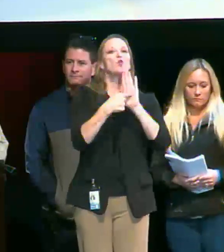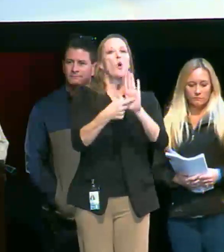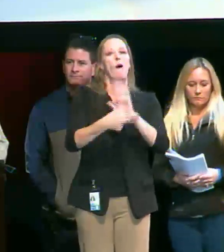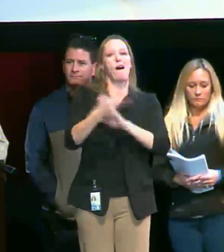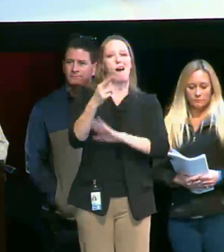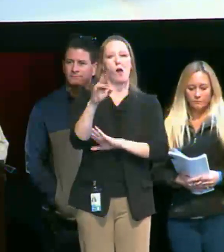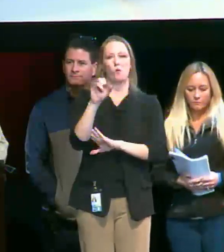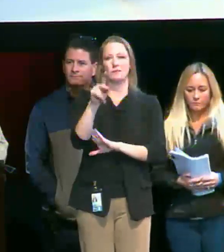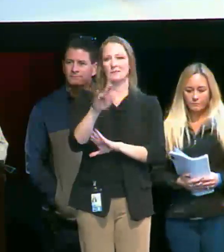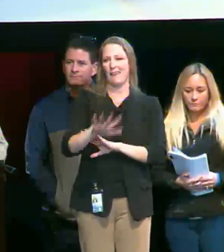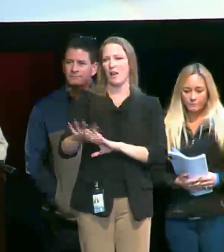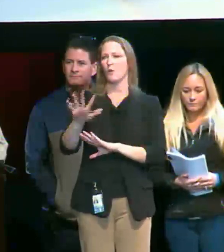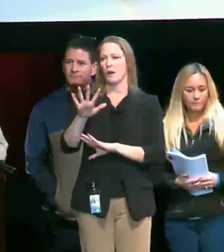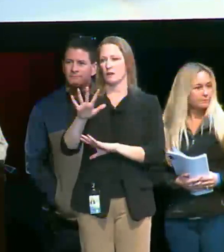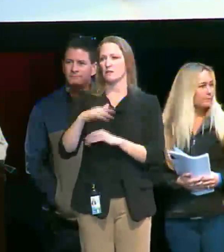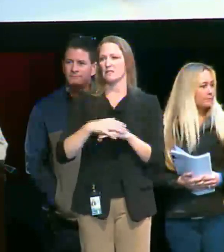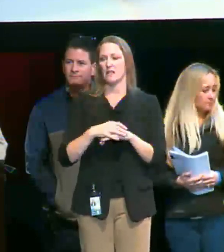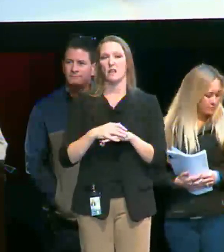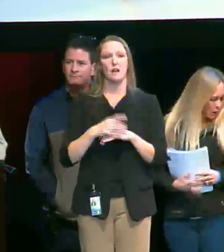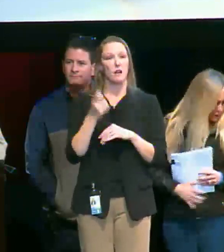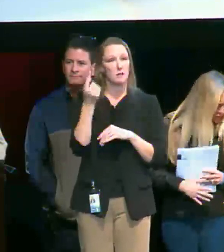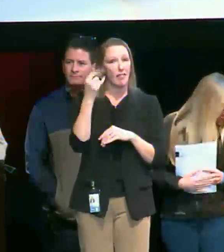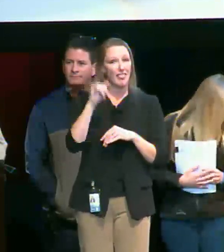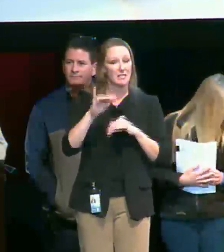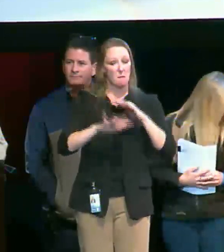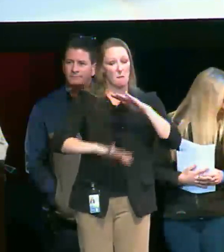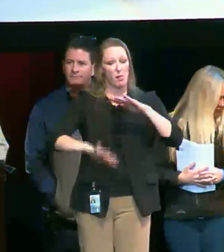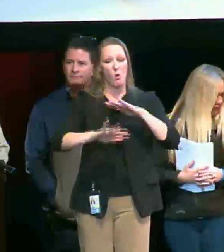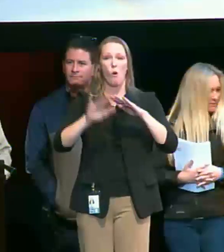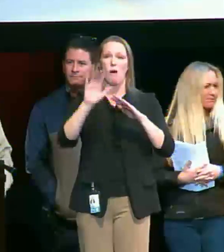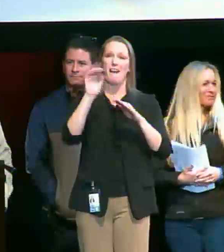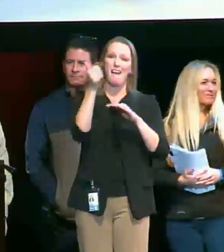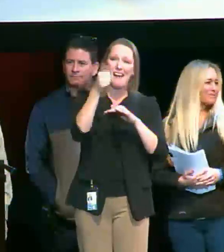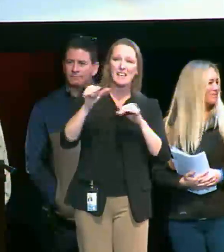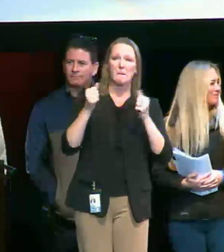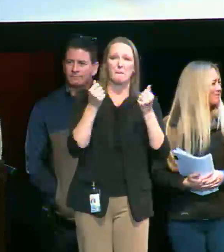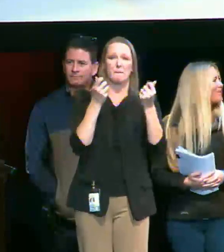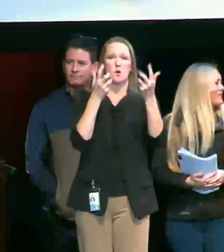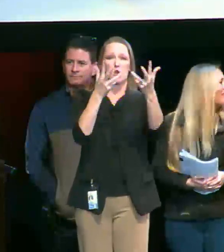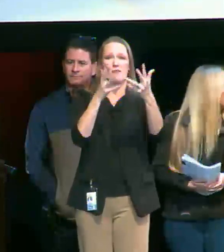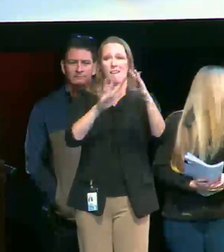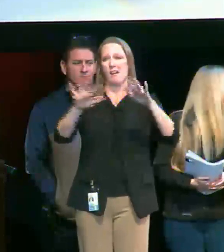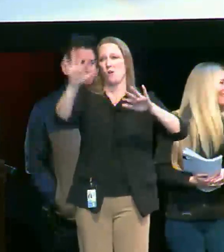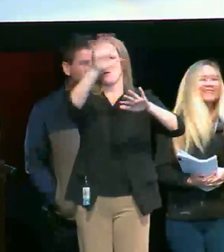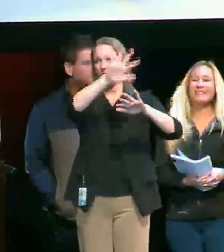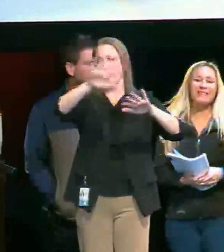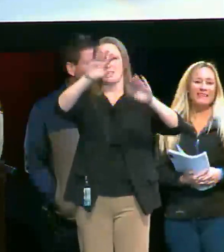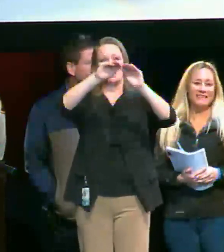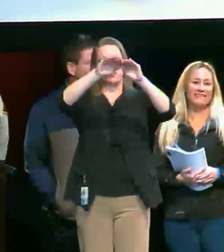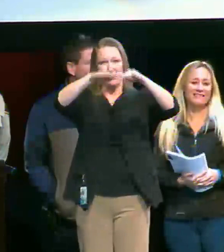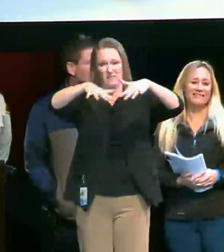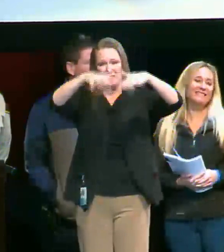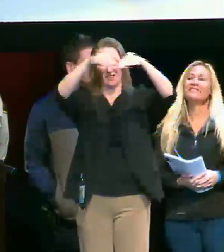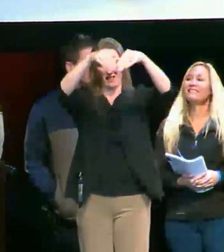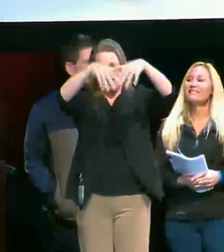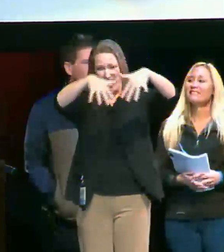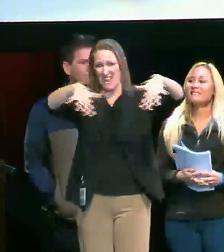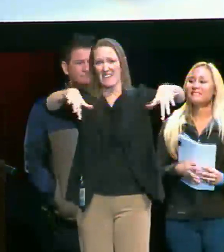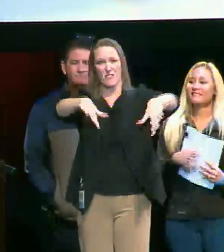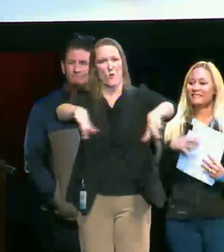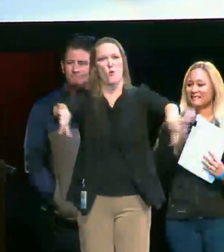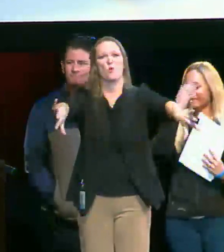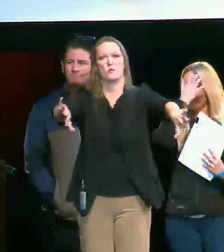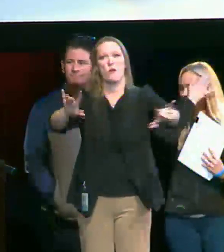risk areas will be below all the burn areas that we've experienced in this county. It will include the areas also above Carpinteria